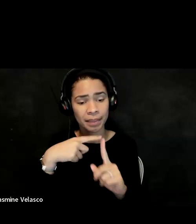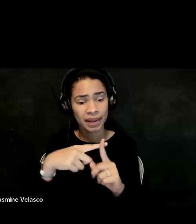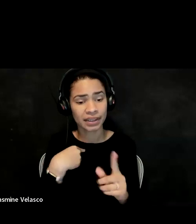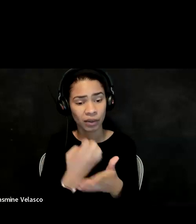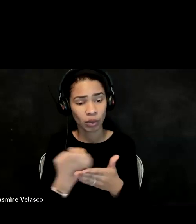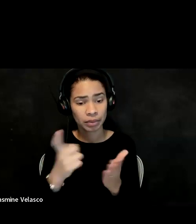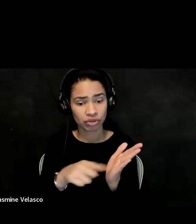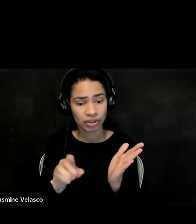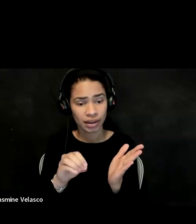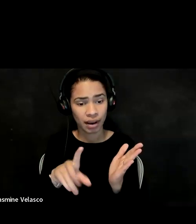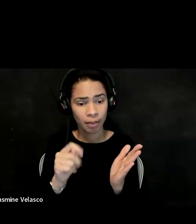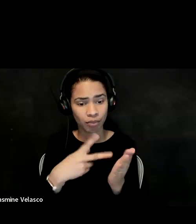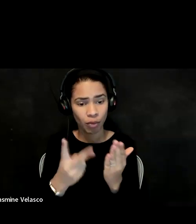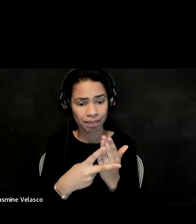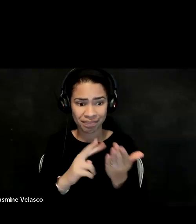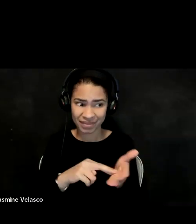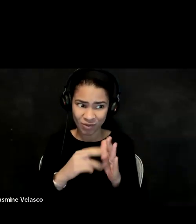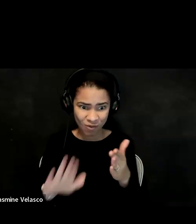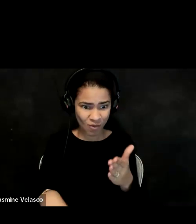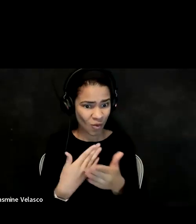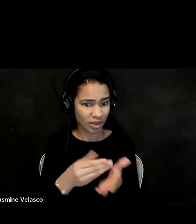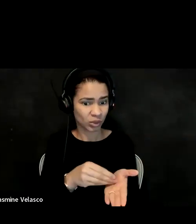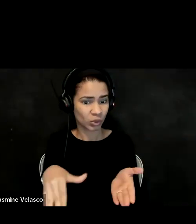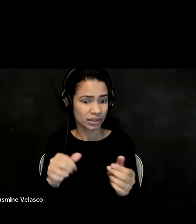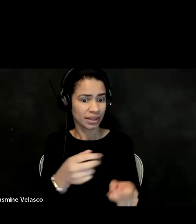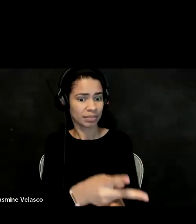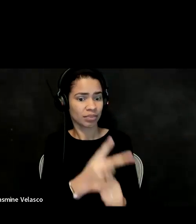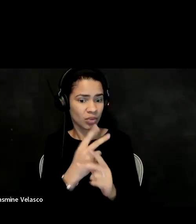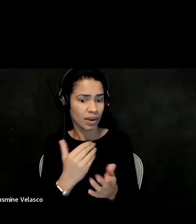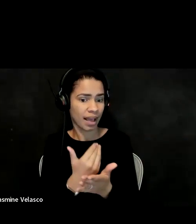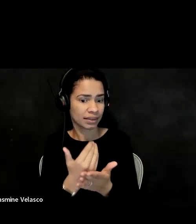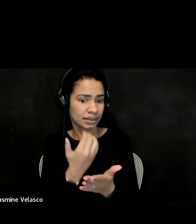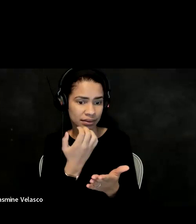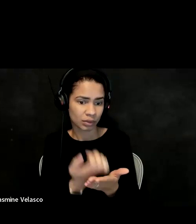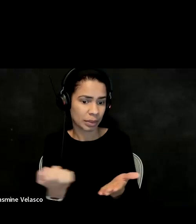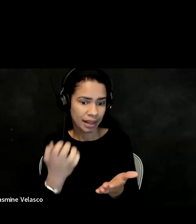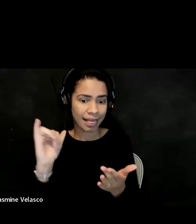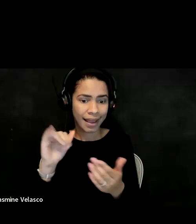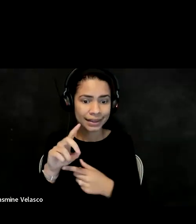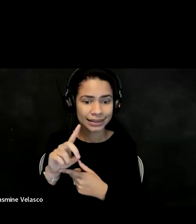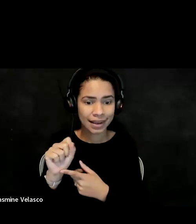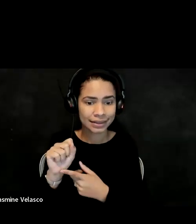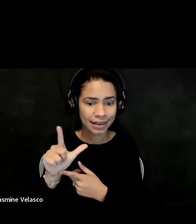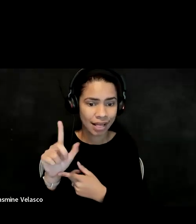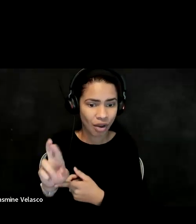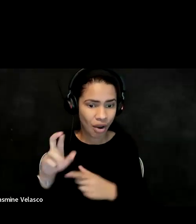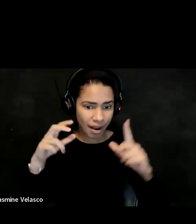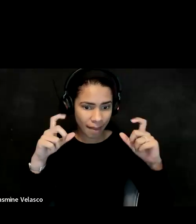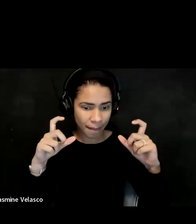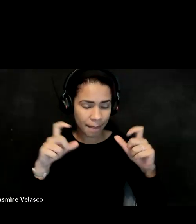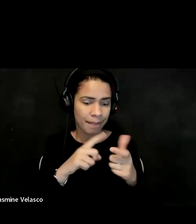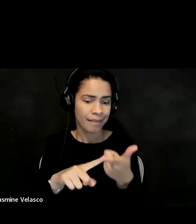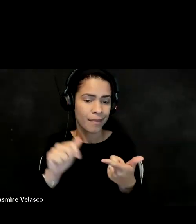all students can have access to nice equipment like DSLRs, audio kits, so that their projects can be taken to the next